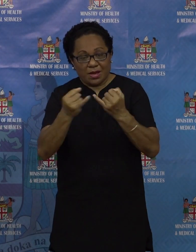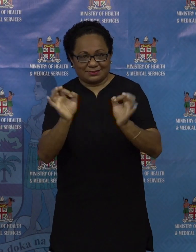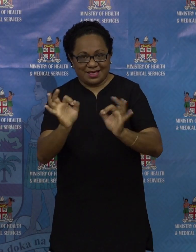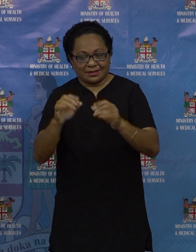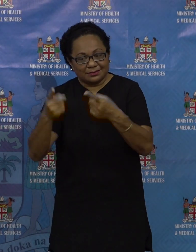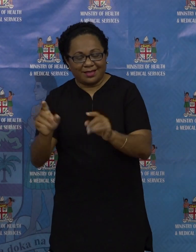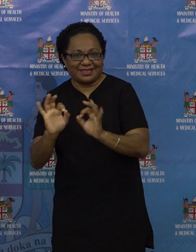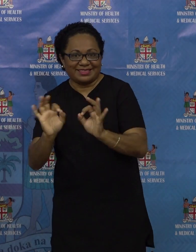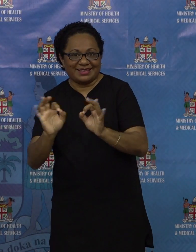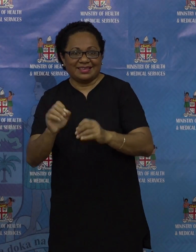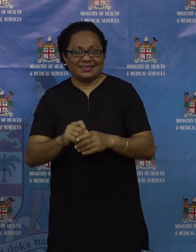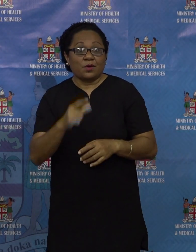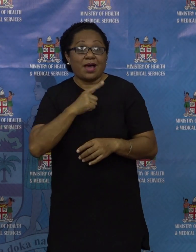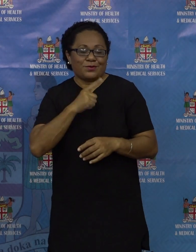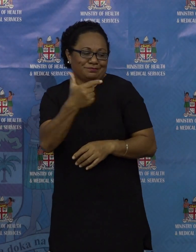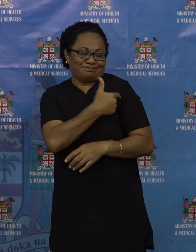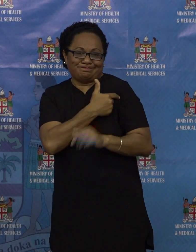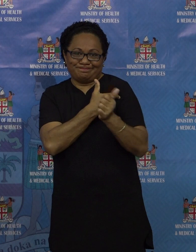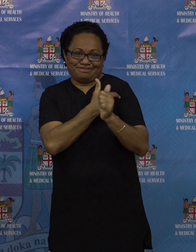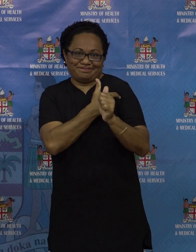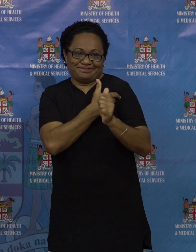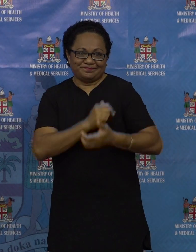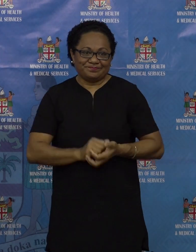transmission is reduced in the vaccinated.